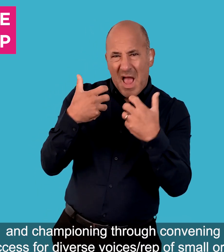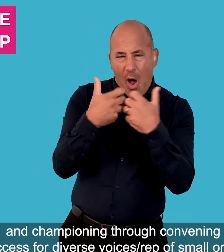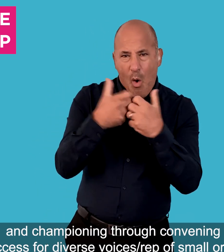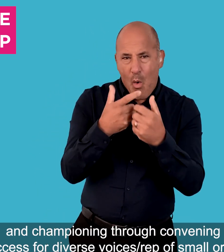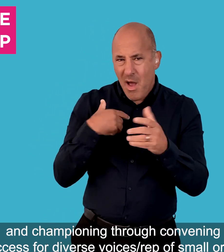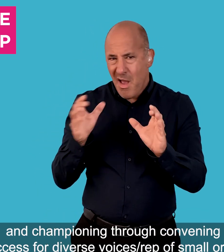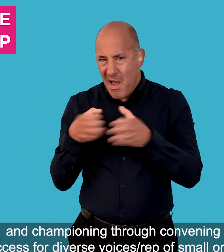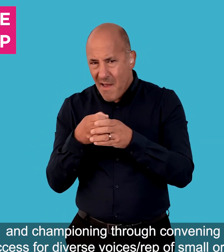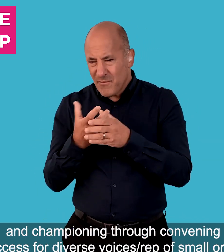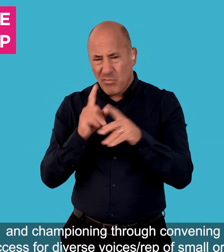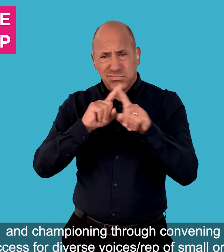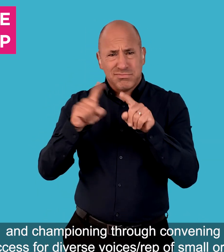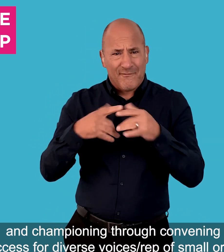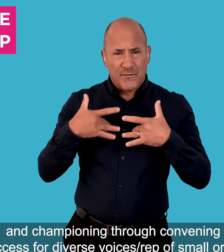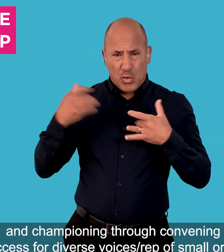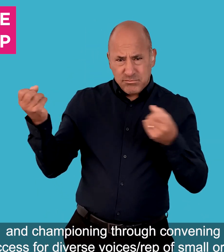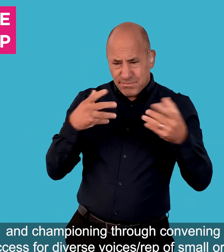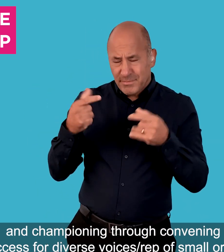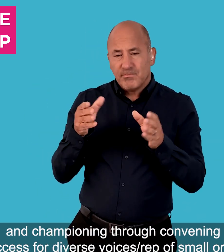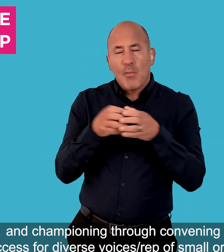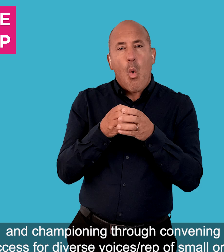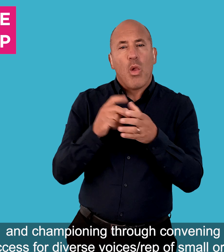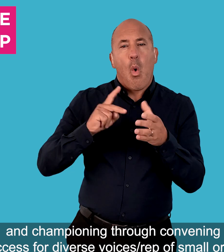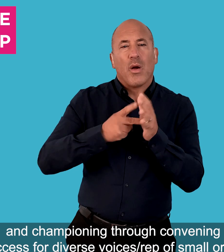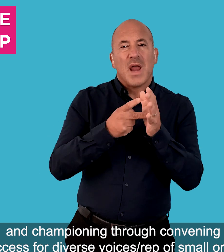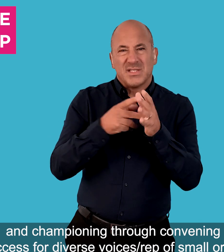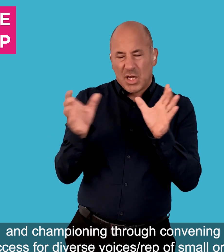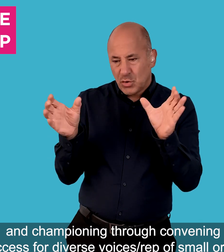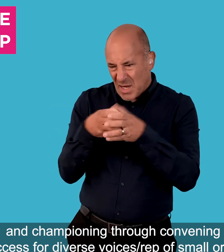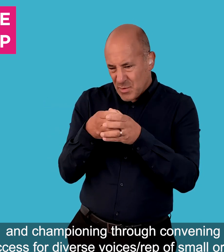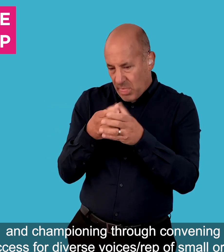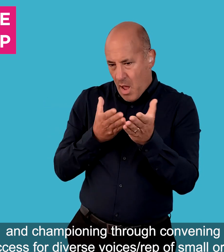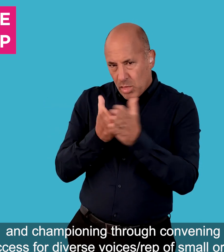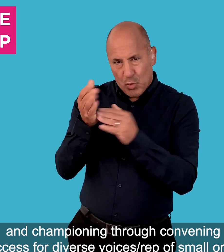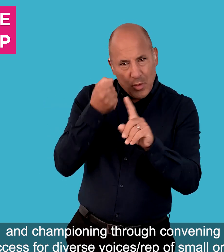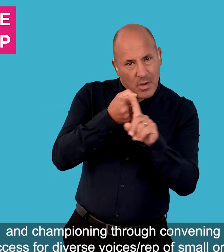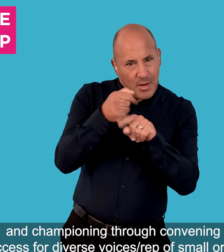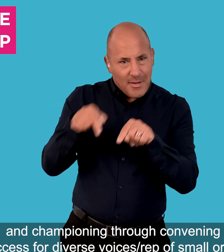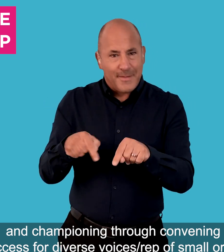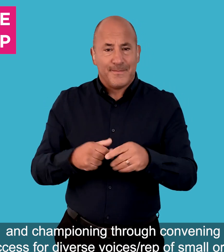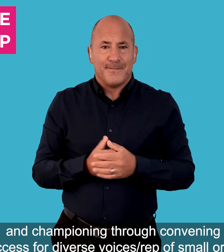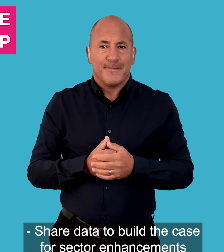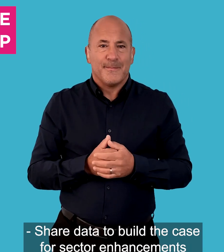And championing through convening access for diverse voices/rep of small